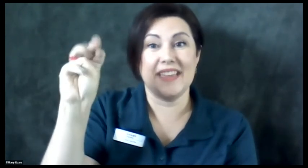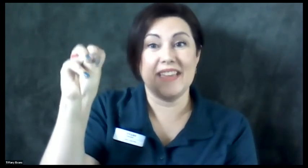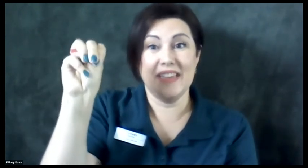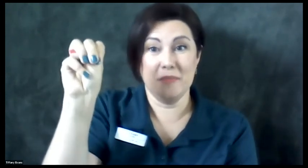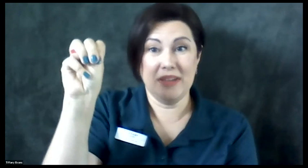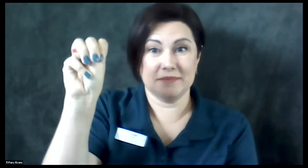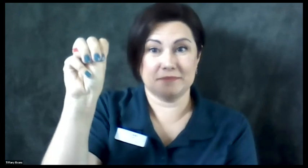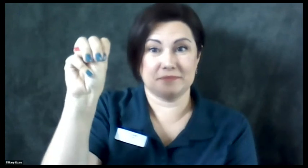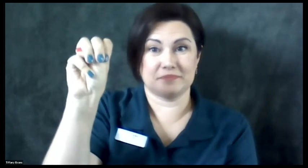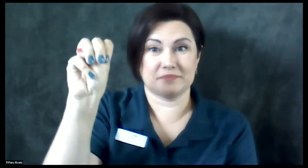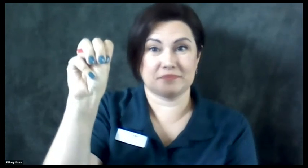M,